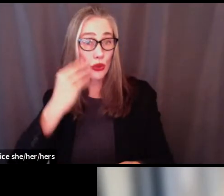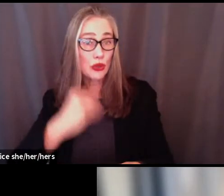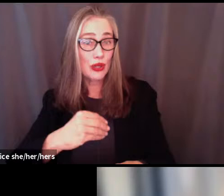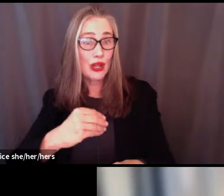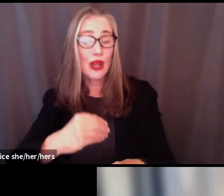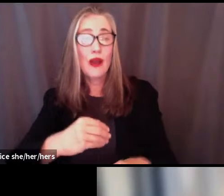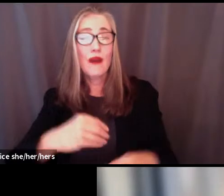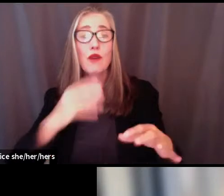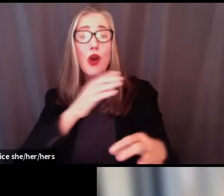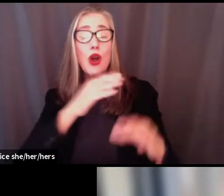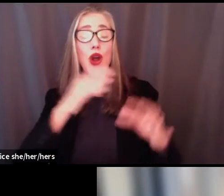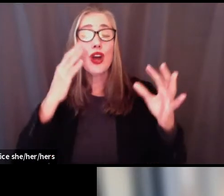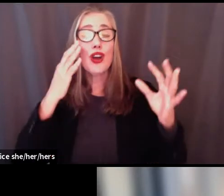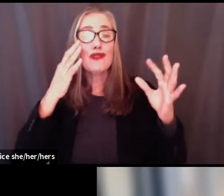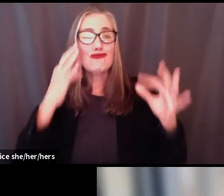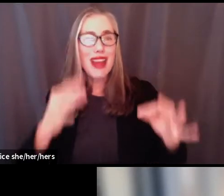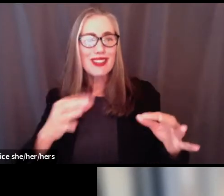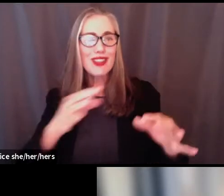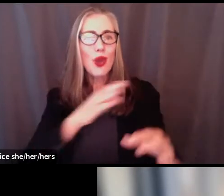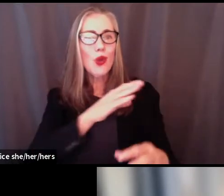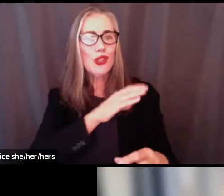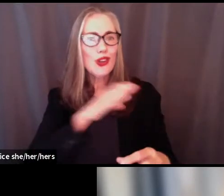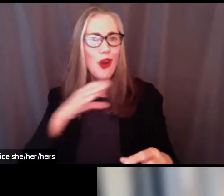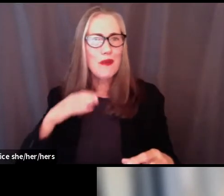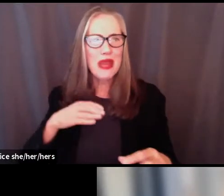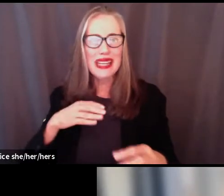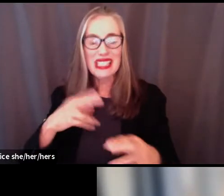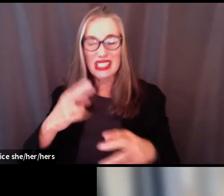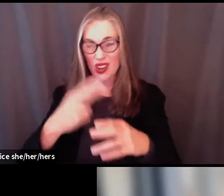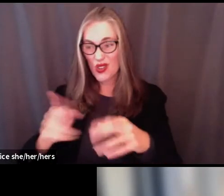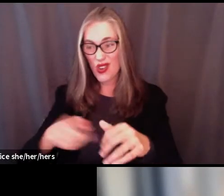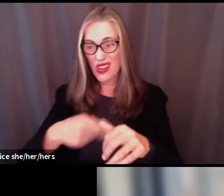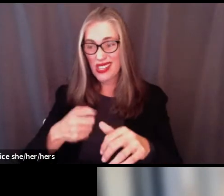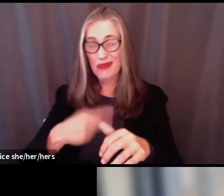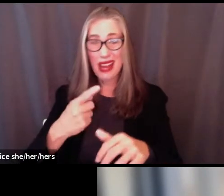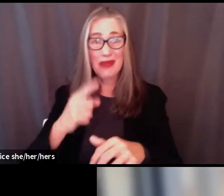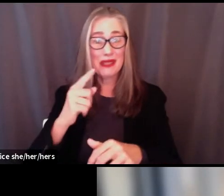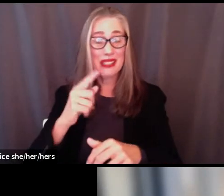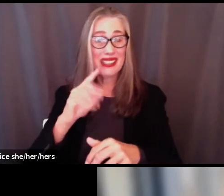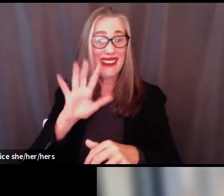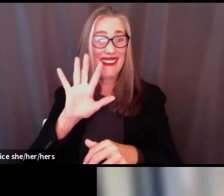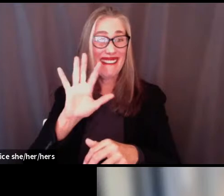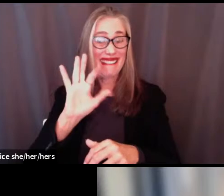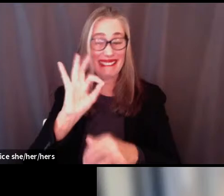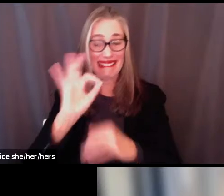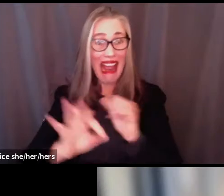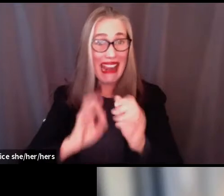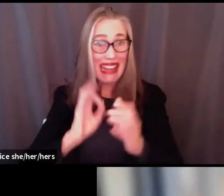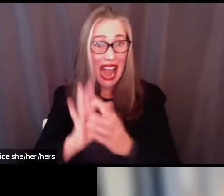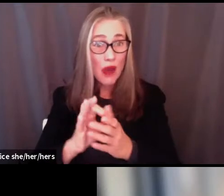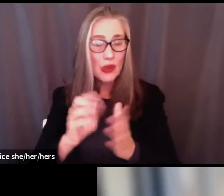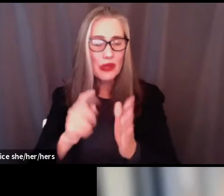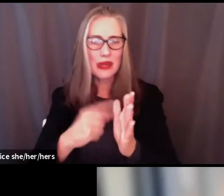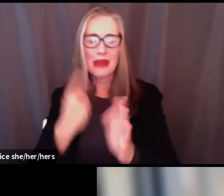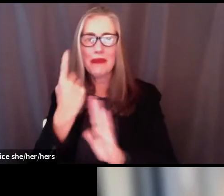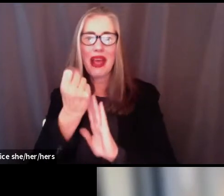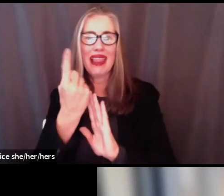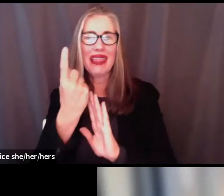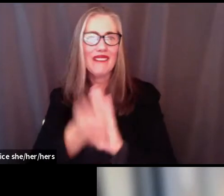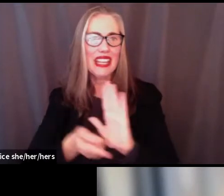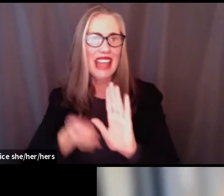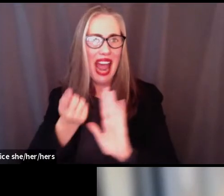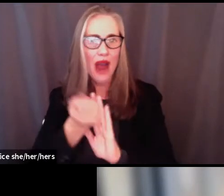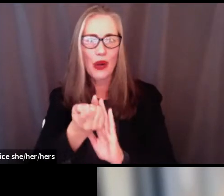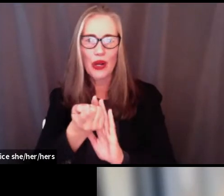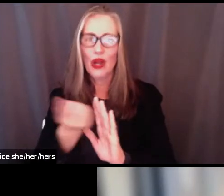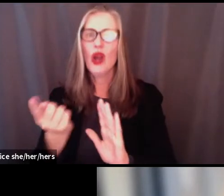5 hours, and of course, even 11 hours, I'd like to tell you that the committee had a record